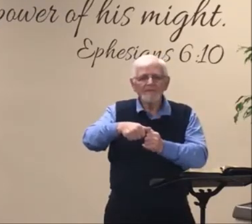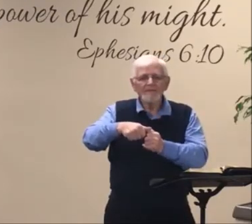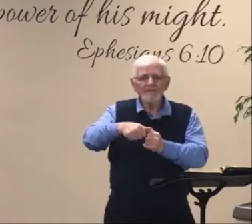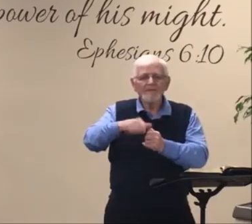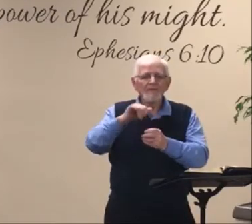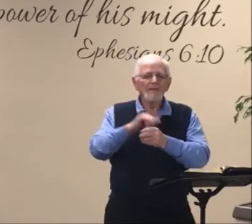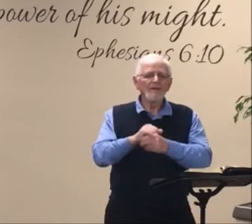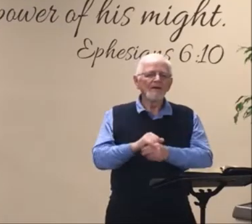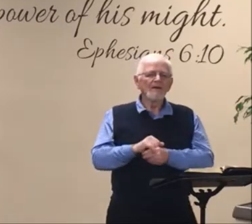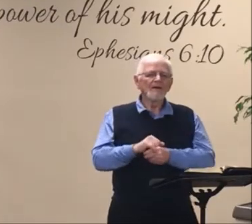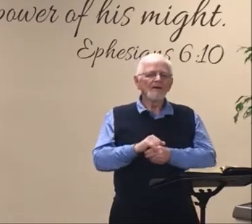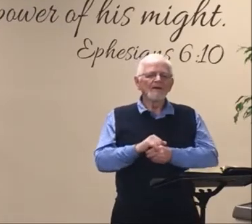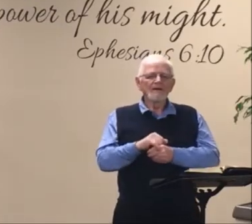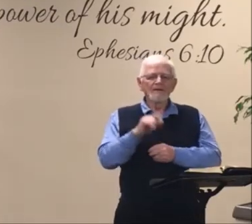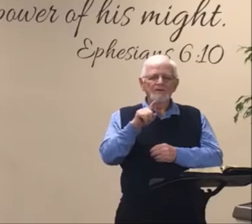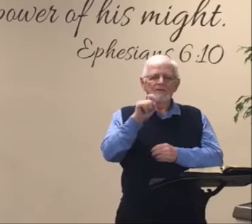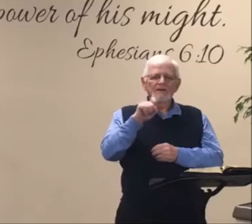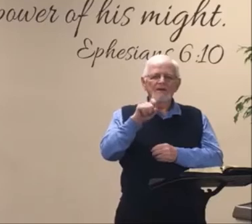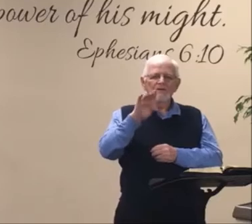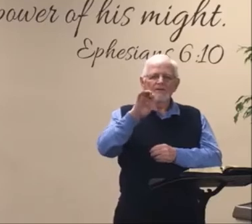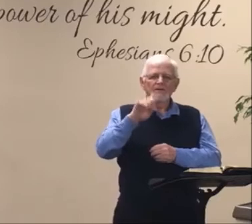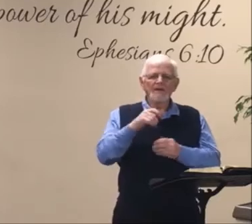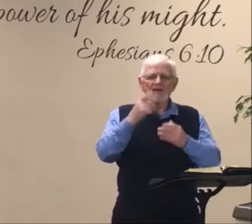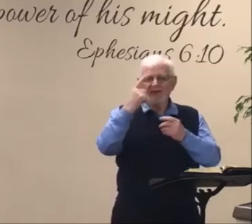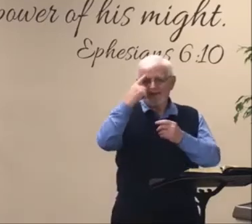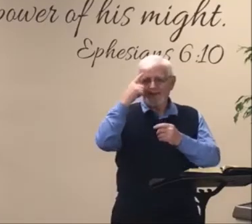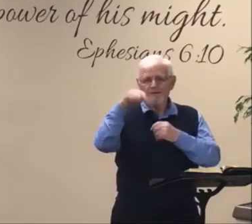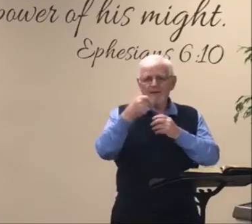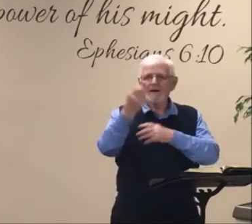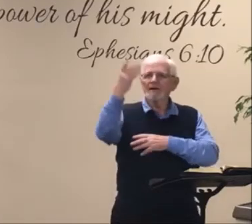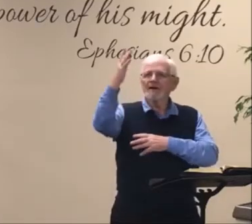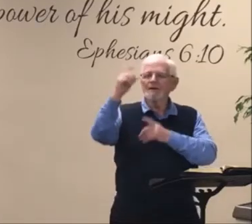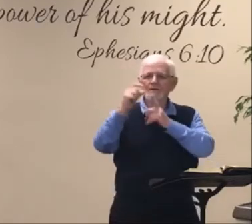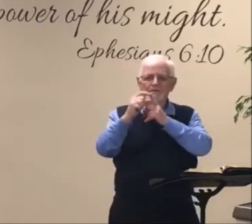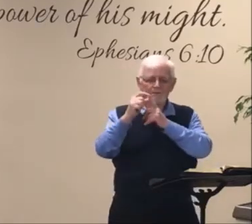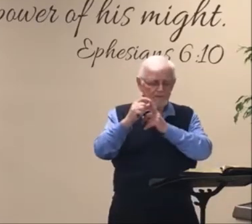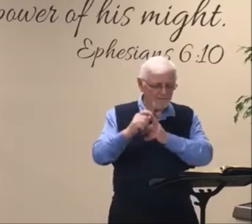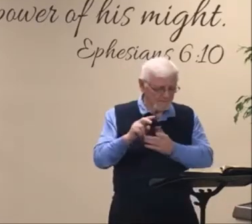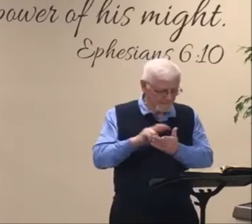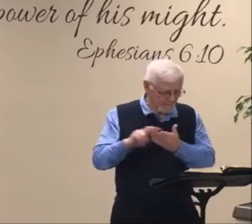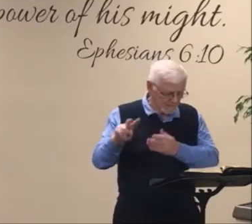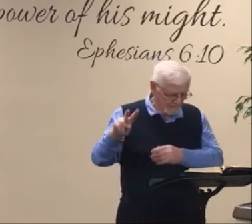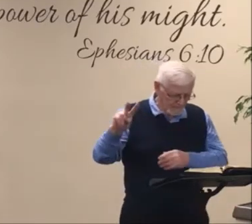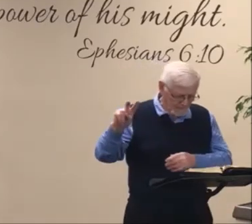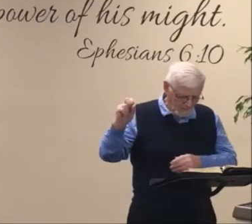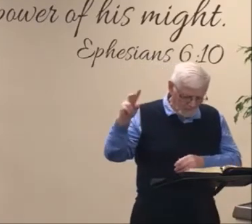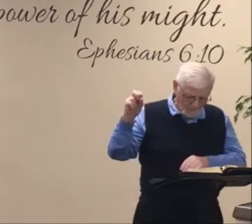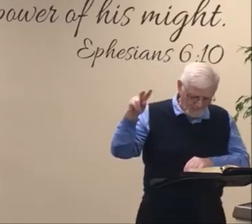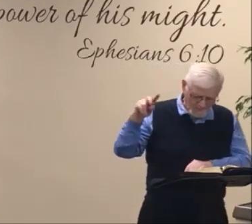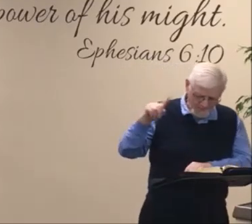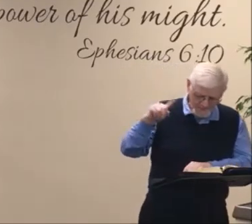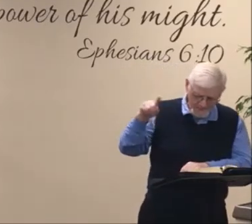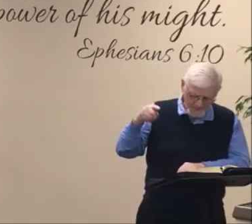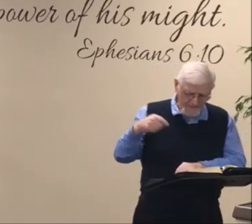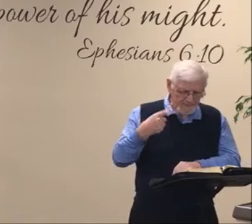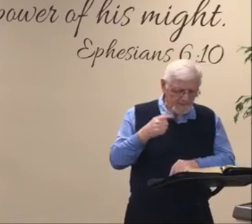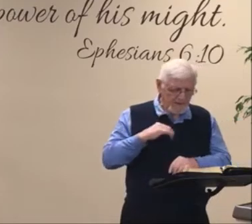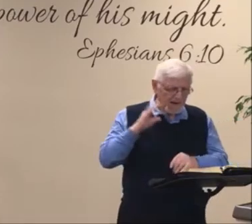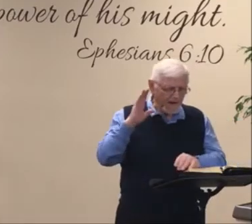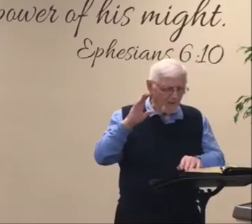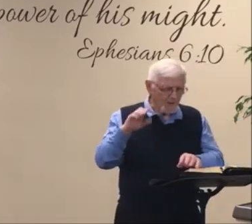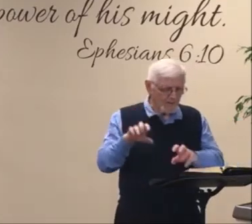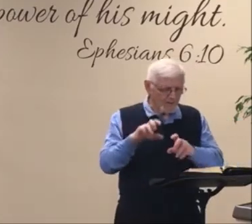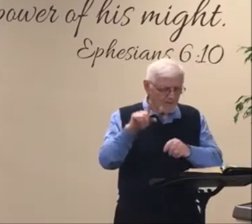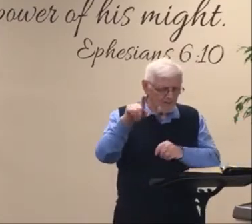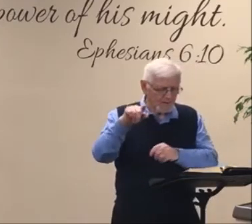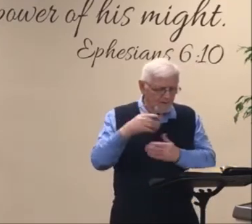that you need to be thinking about God's words. Look at verse 12. And thou saidst, I will surely do thee good.